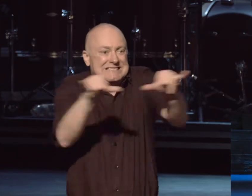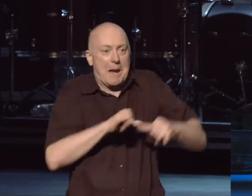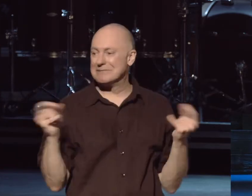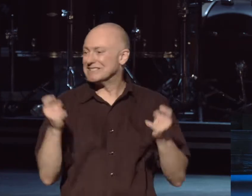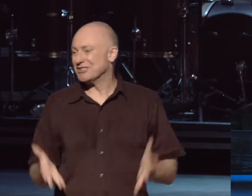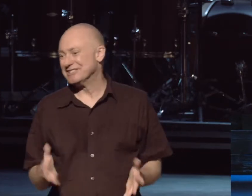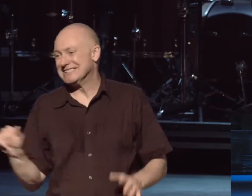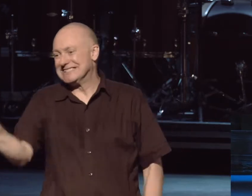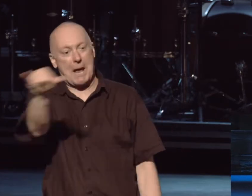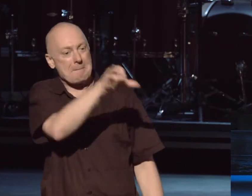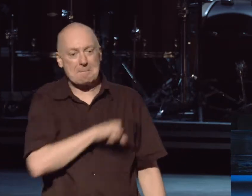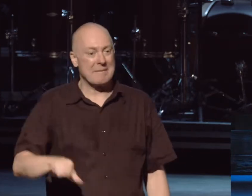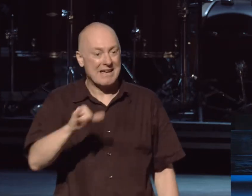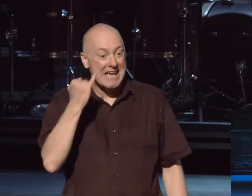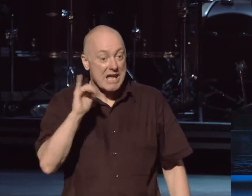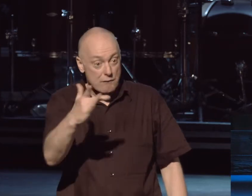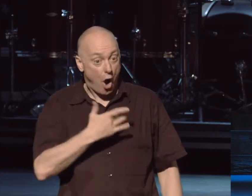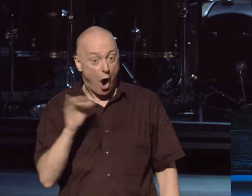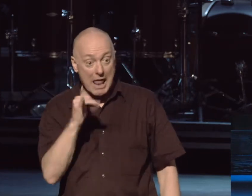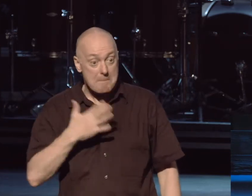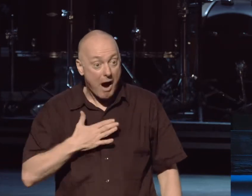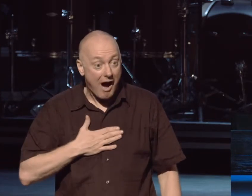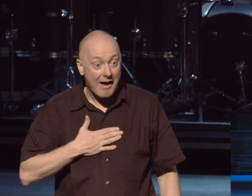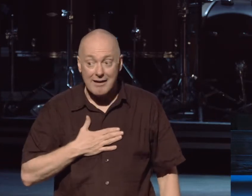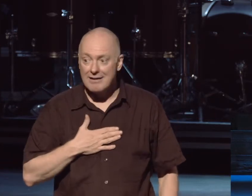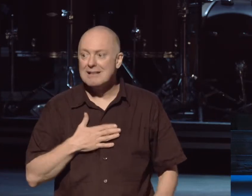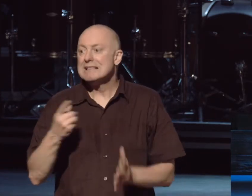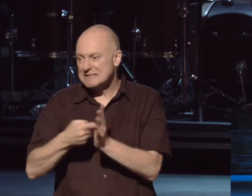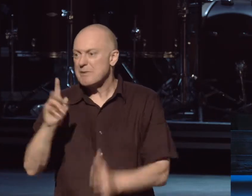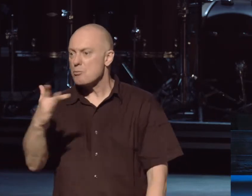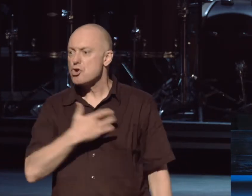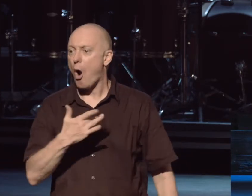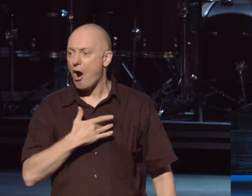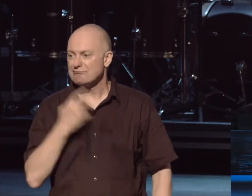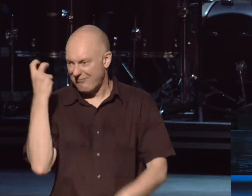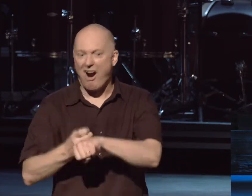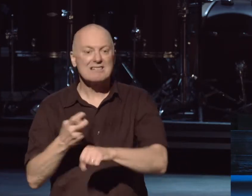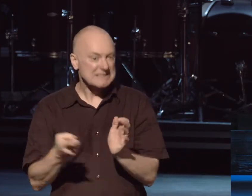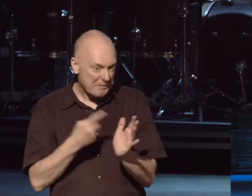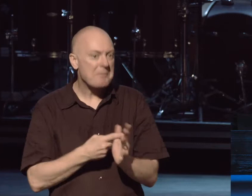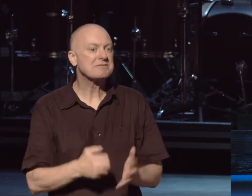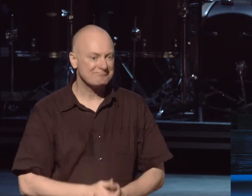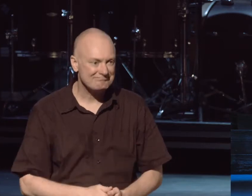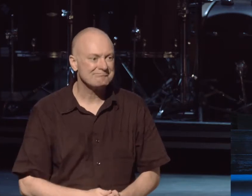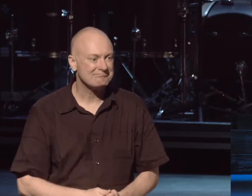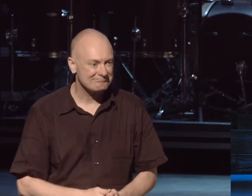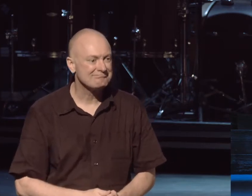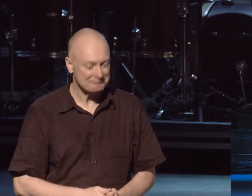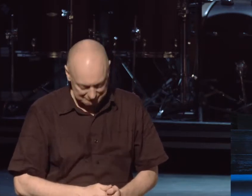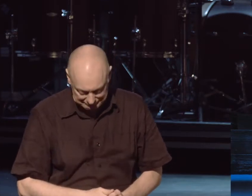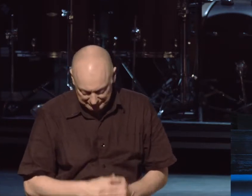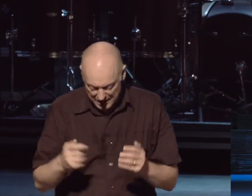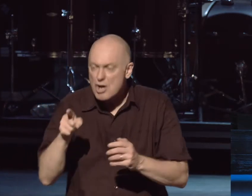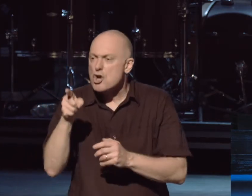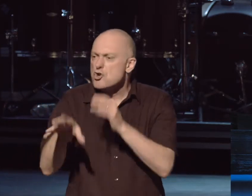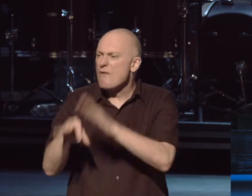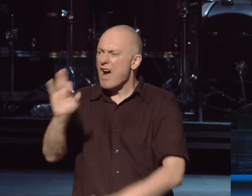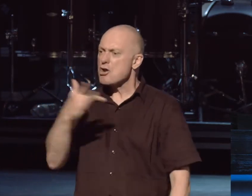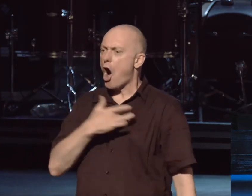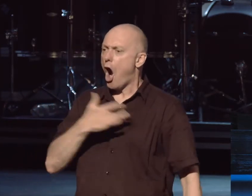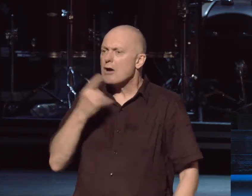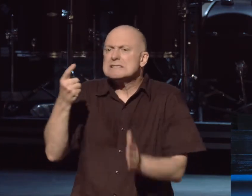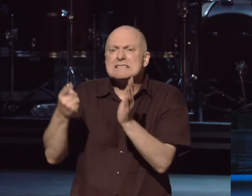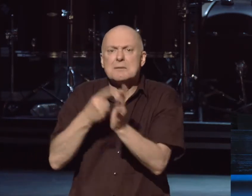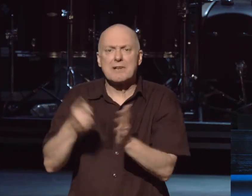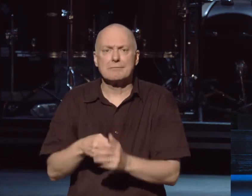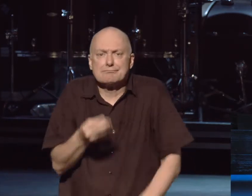we're all sinners together, if your heart is like mine, then you will find your heart at times to be hard. You will find your heart